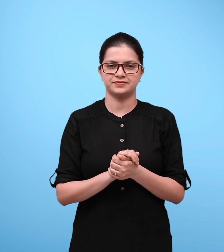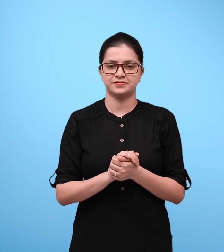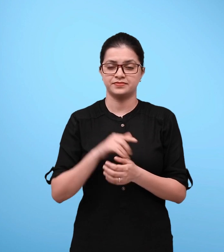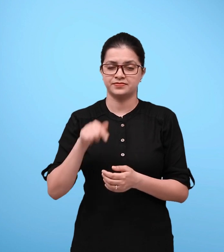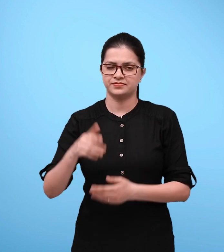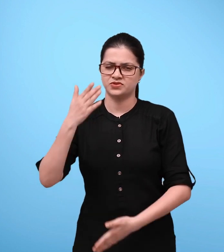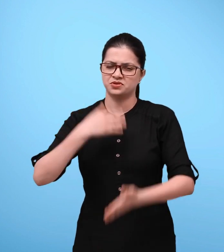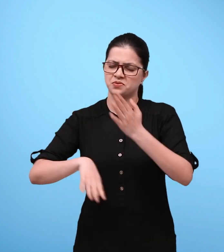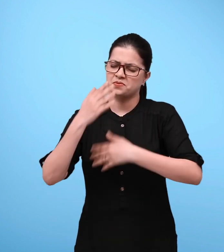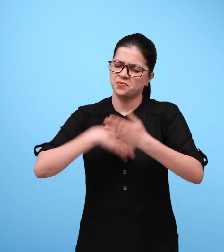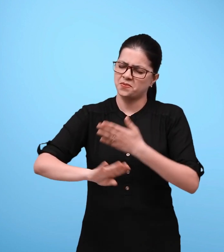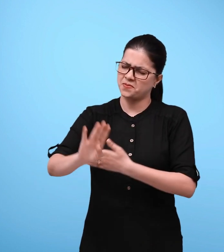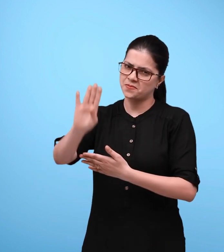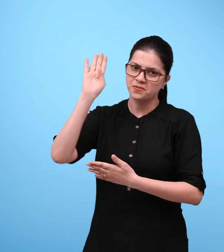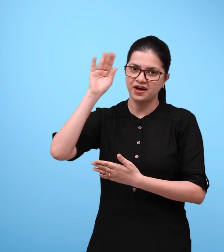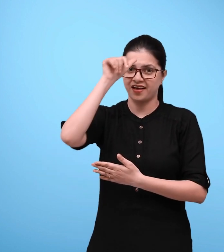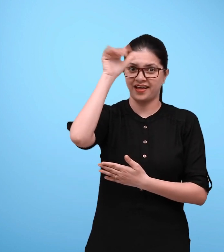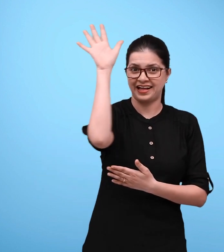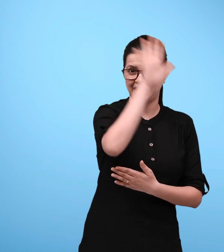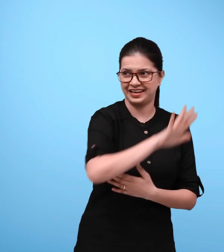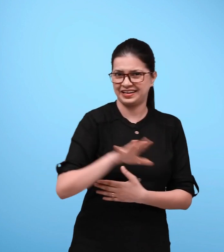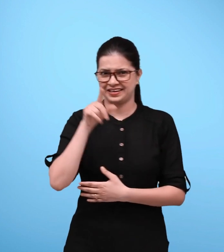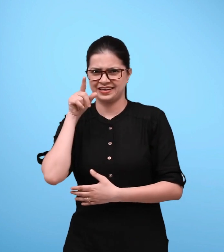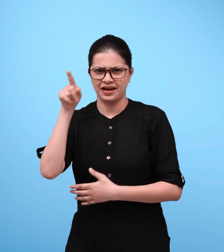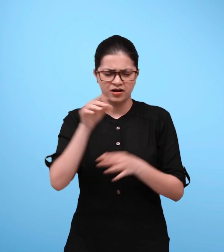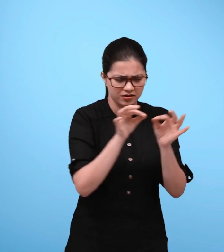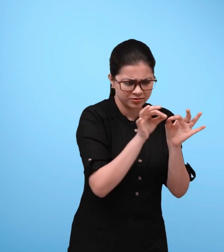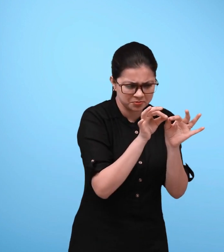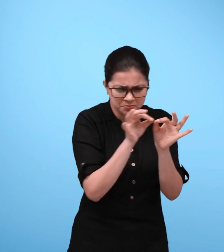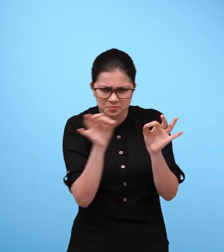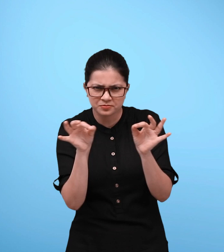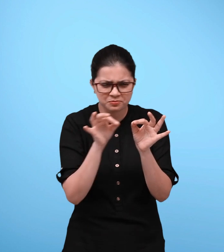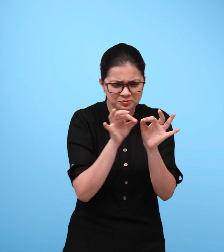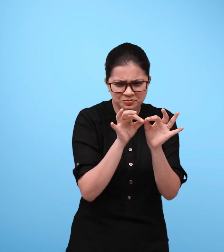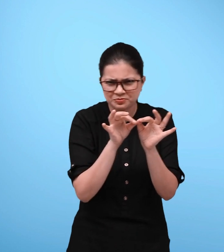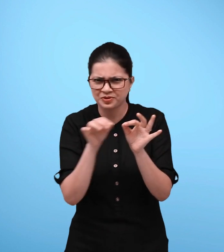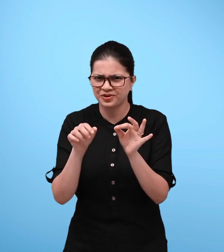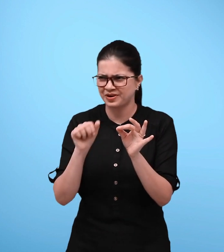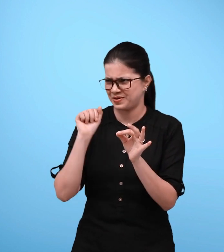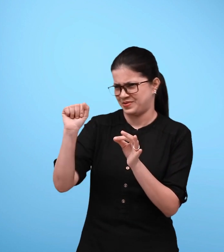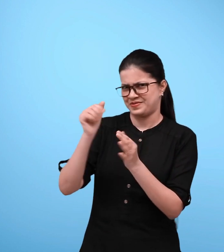In ancient India, small length measurements used were an angul,